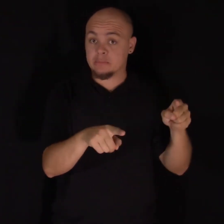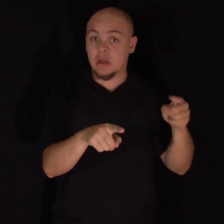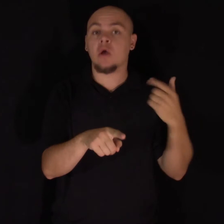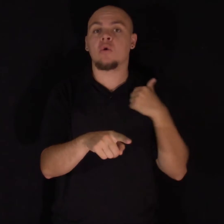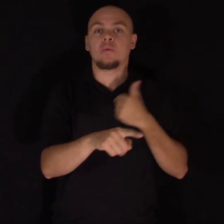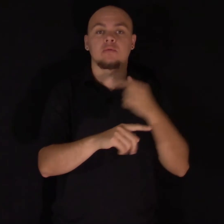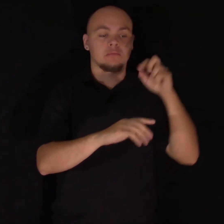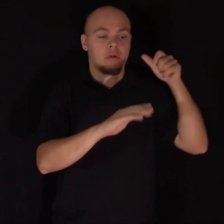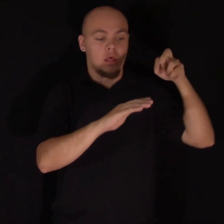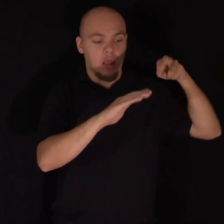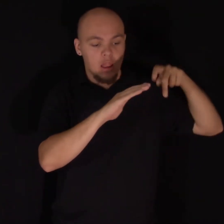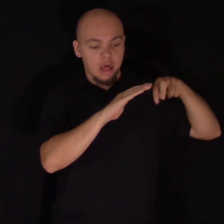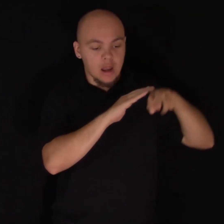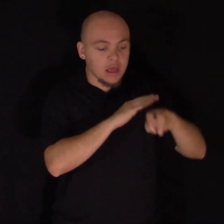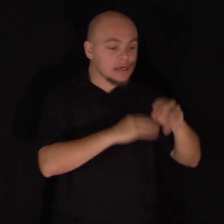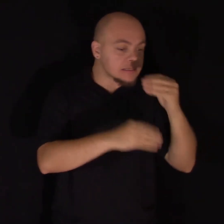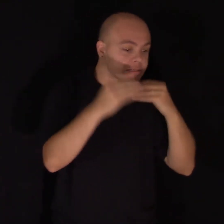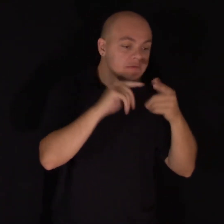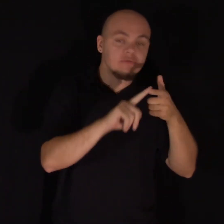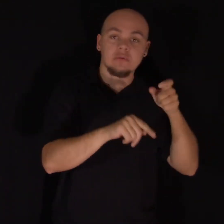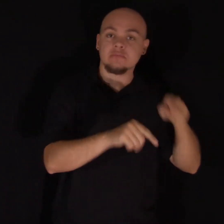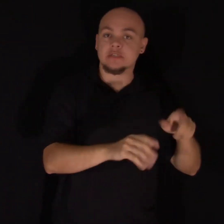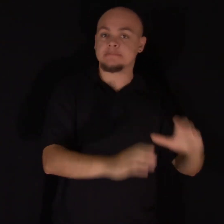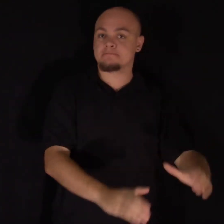hunker down, and eat out of that barrel.